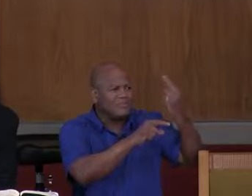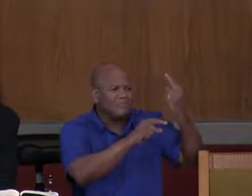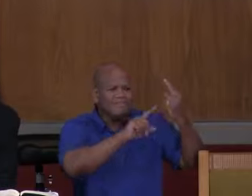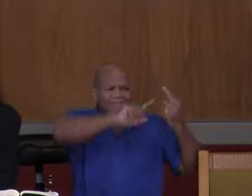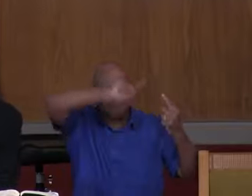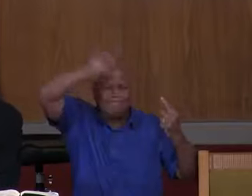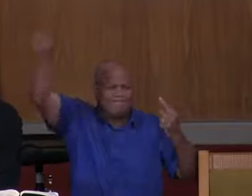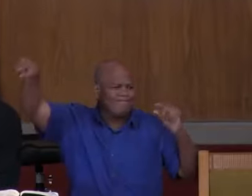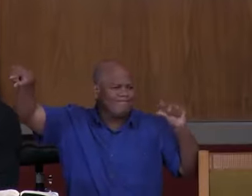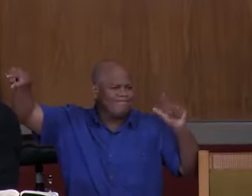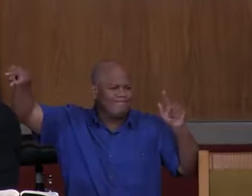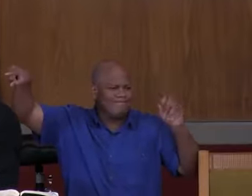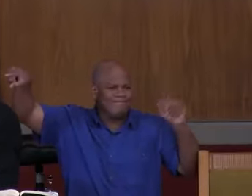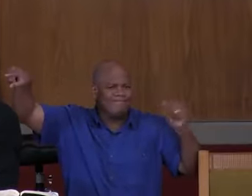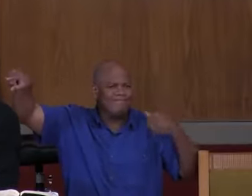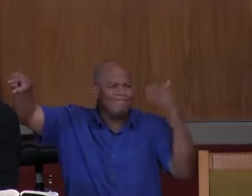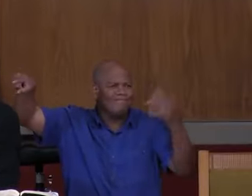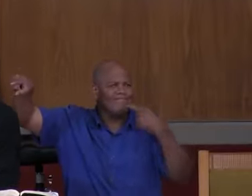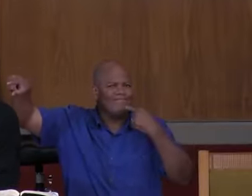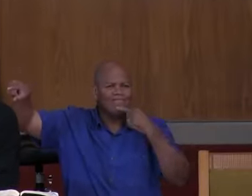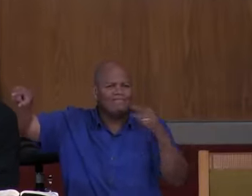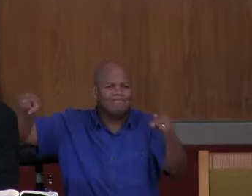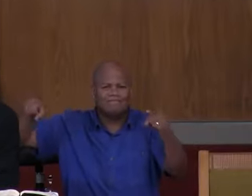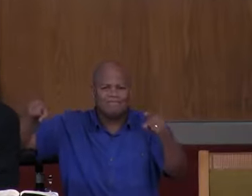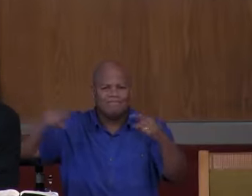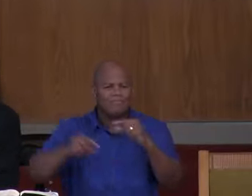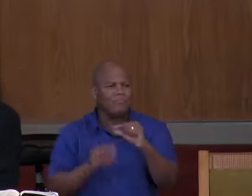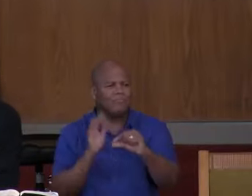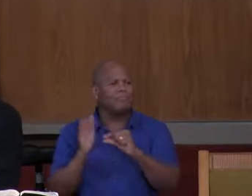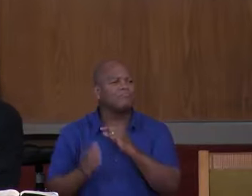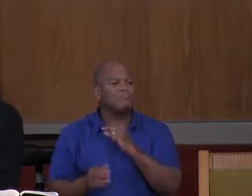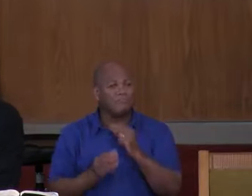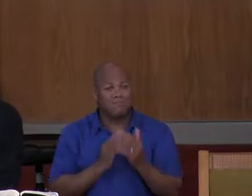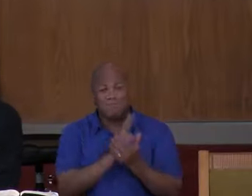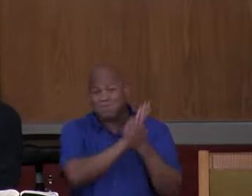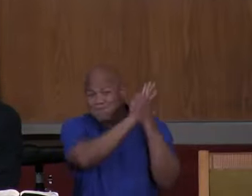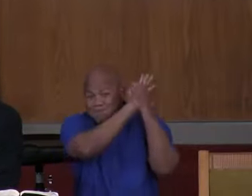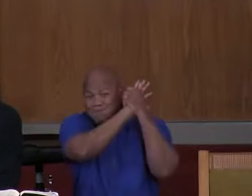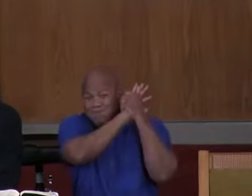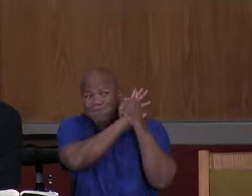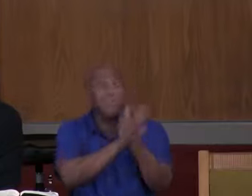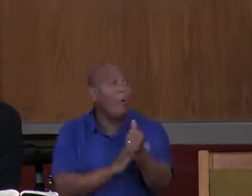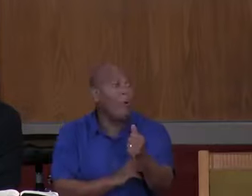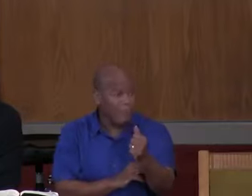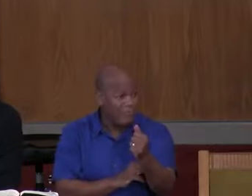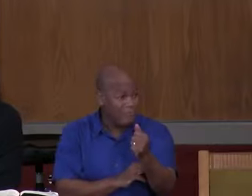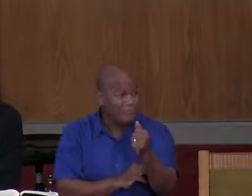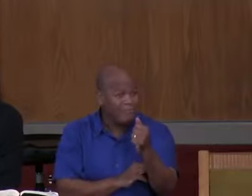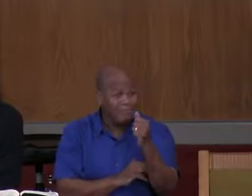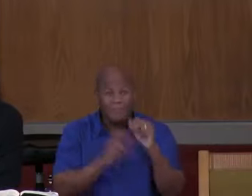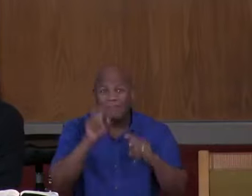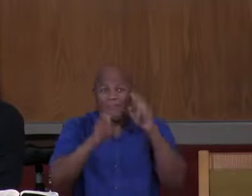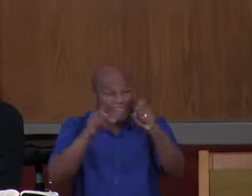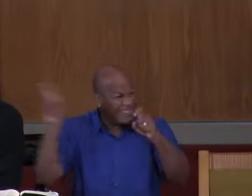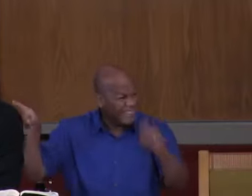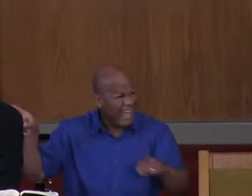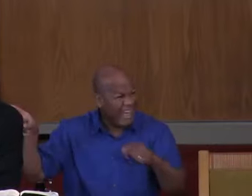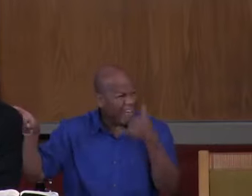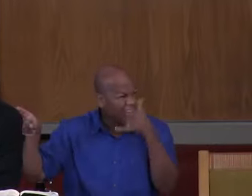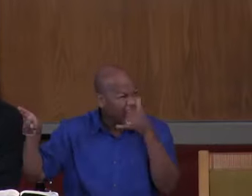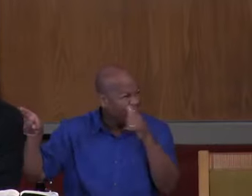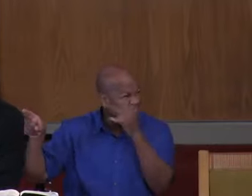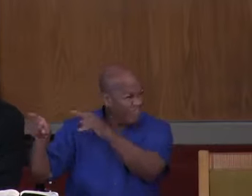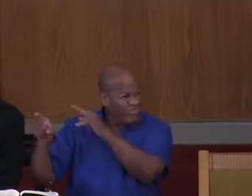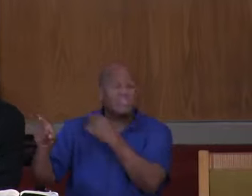a glacier. And what's the next thing they say? And he was a professional climber. If that fool can get stuck, man, listen, I can't walk Beacon